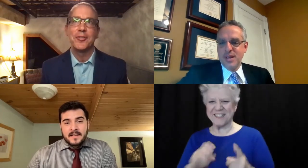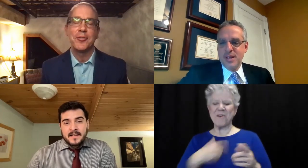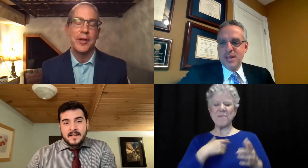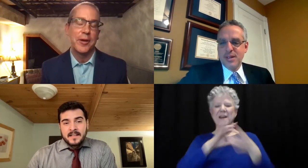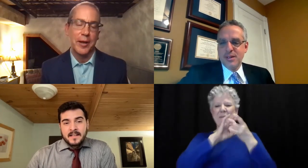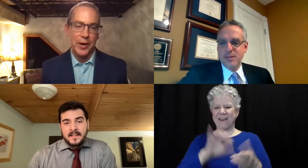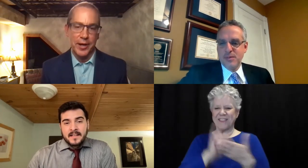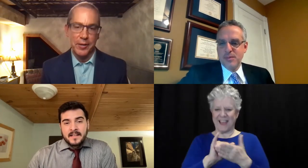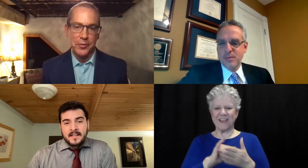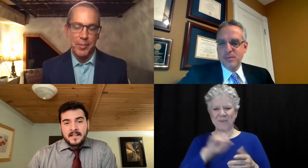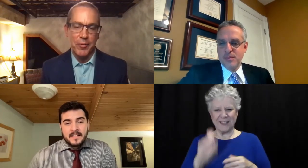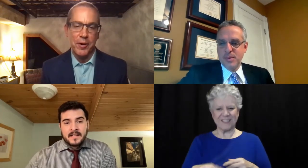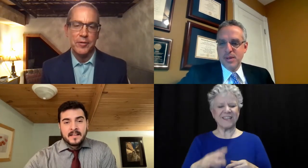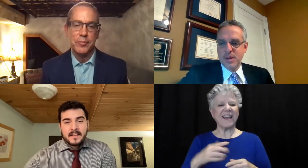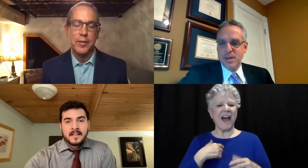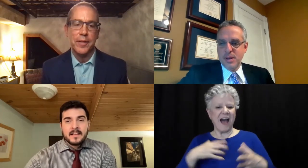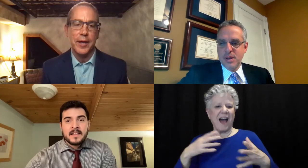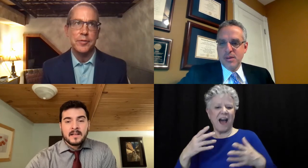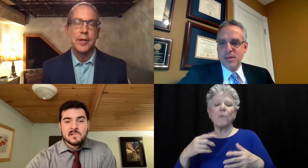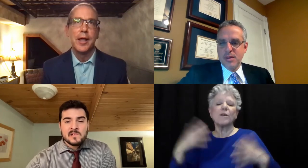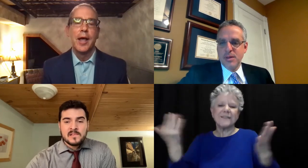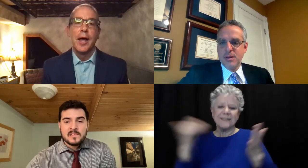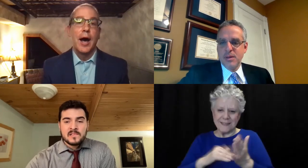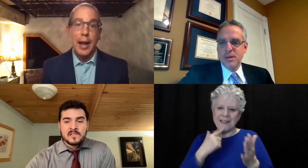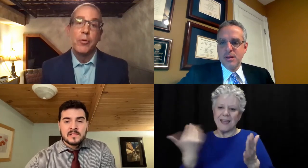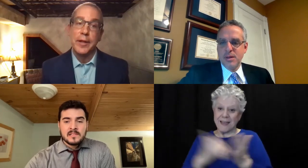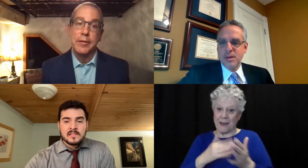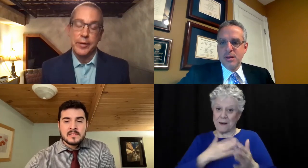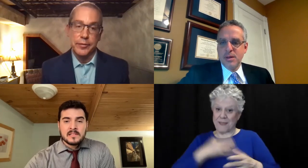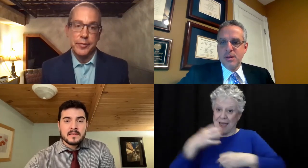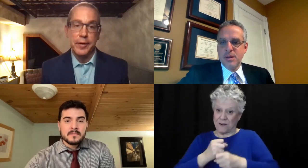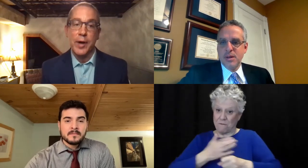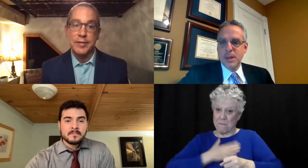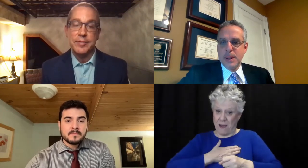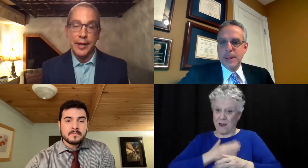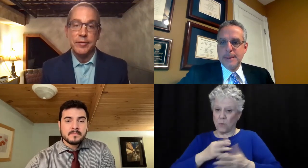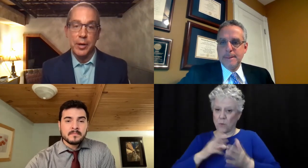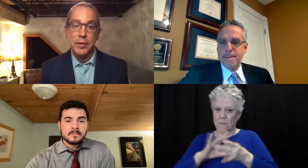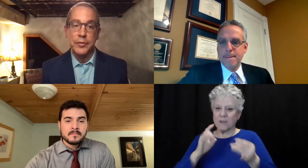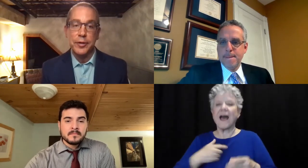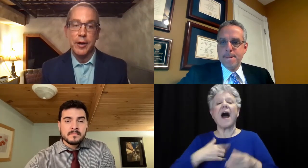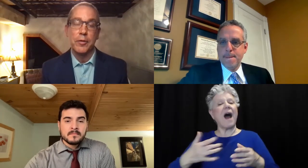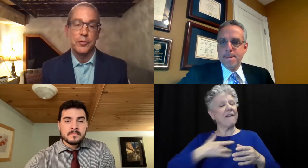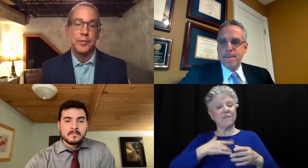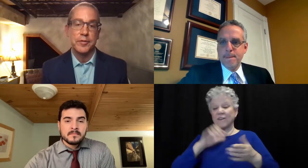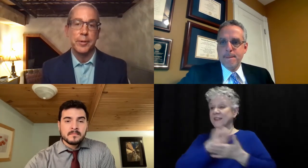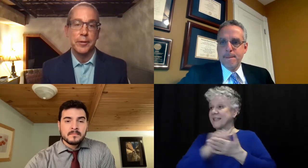I'll just reiterate what I closed my remarks with, and that is, I'm really convinced the great saints among us